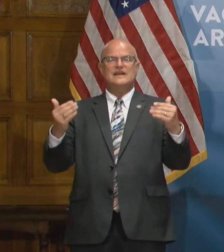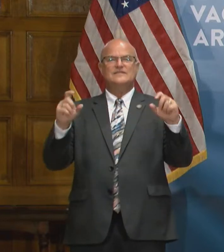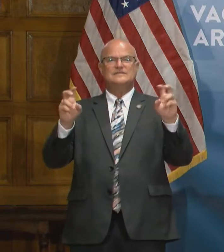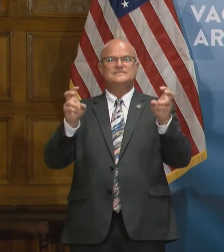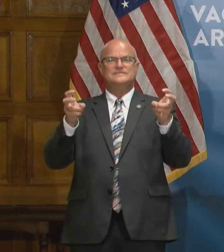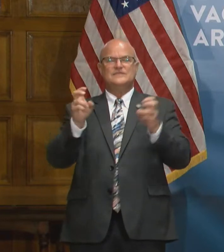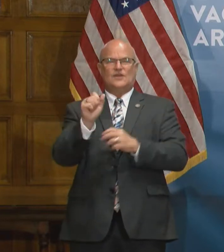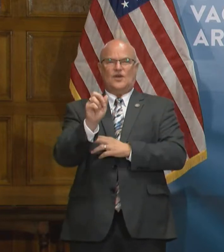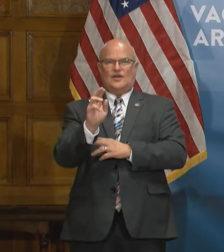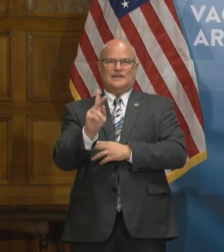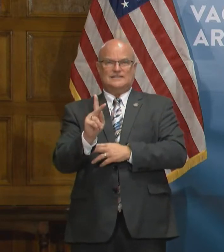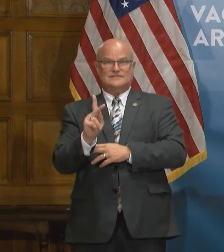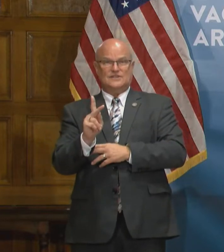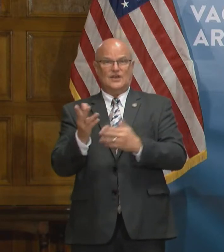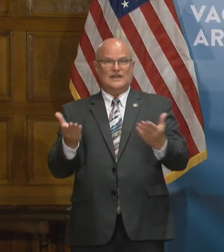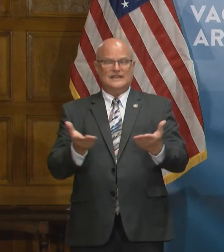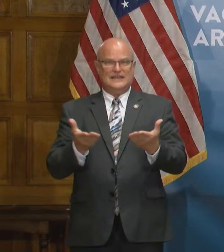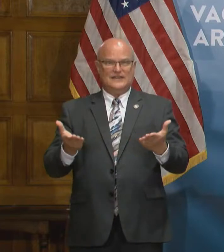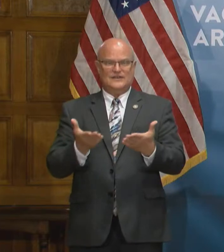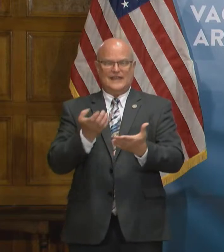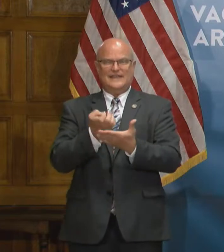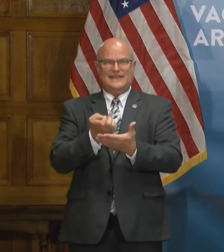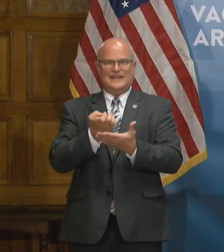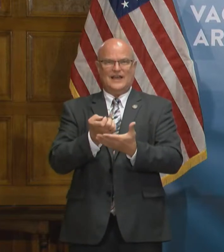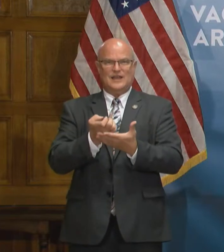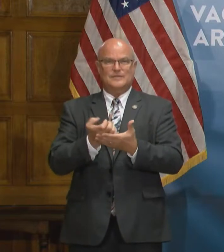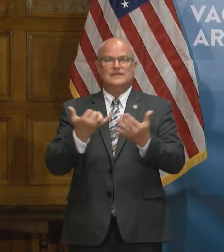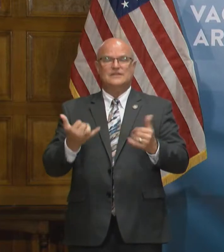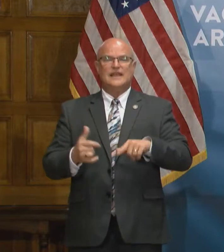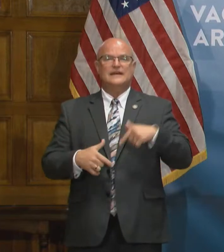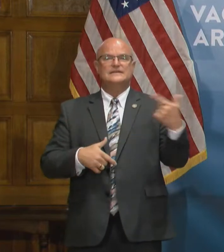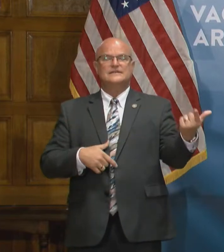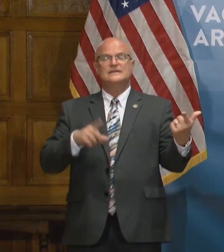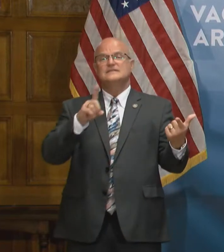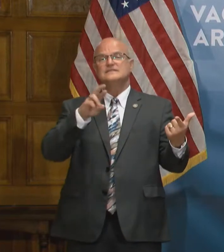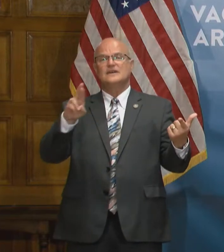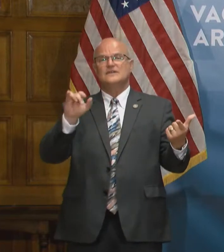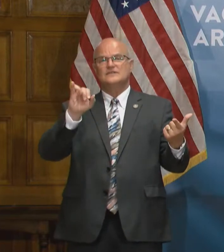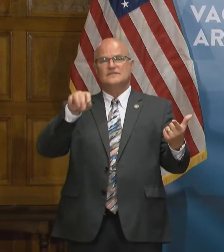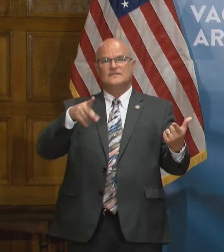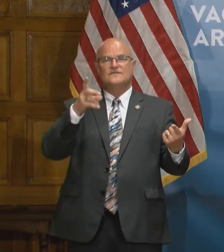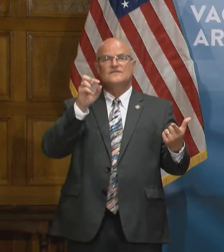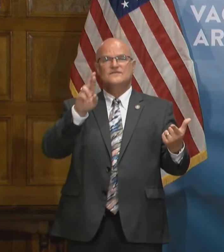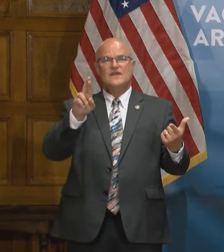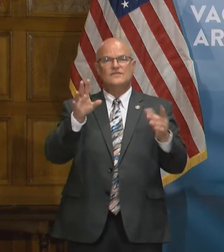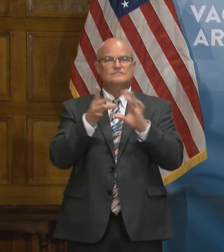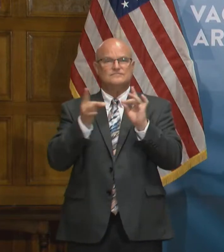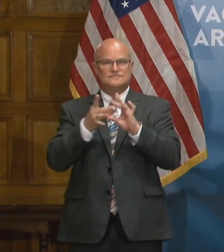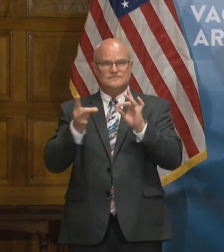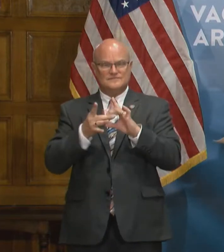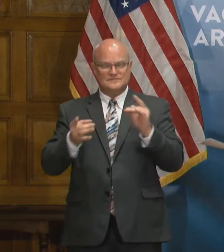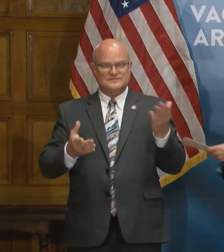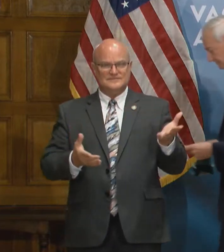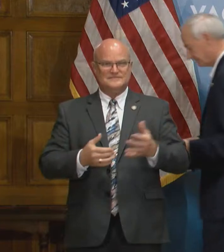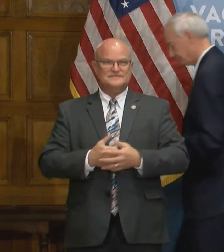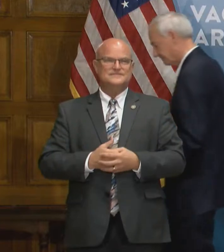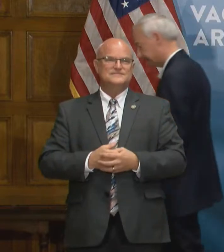in terms of our economy. With that, Dr. Pfeffer, I want to invite you to make a comment.